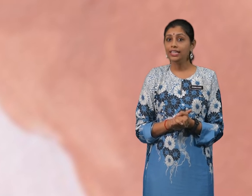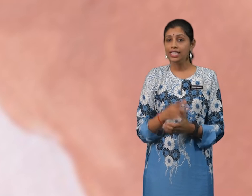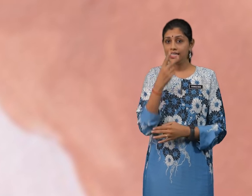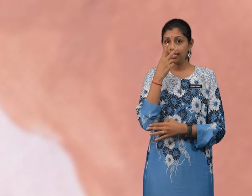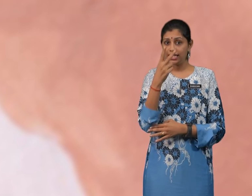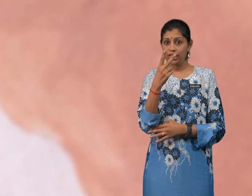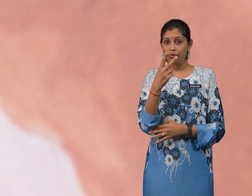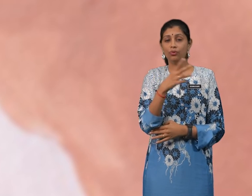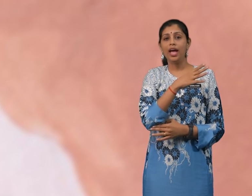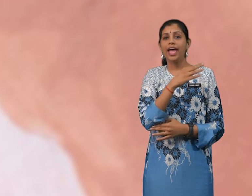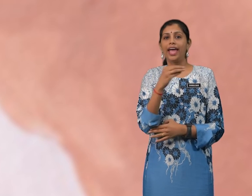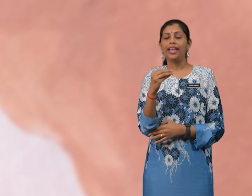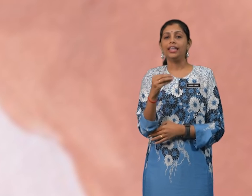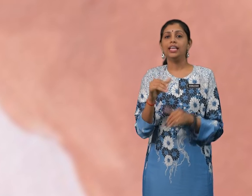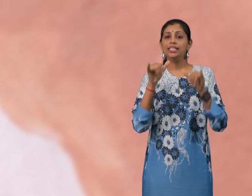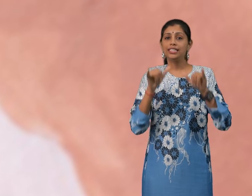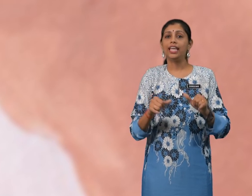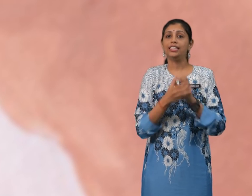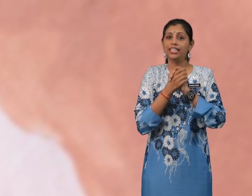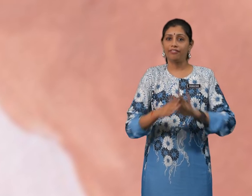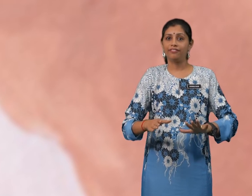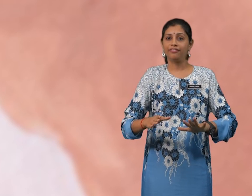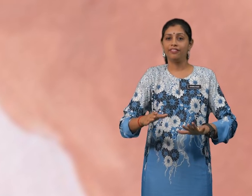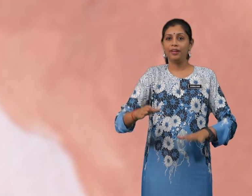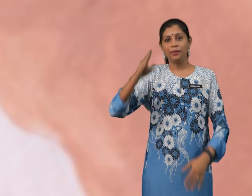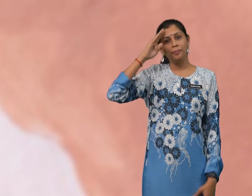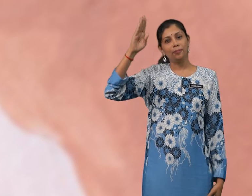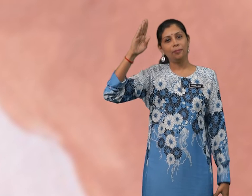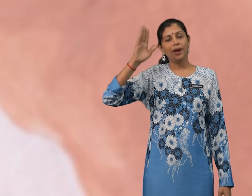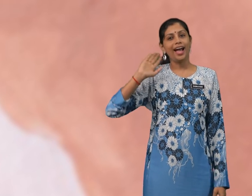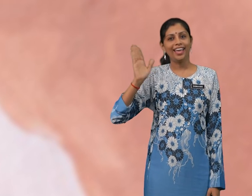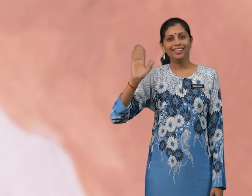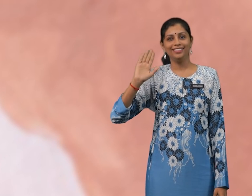see you and stay safe. Bye.